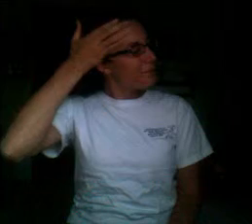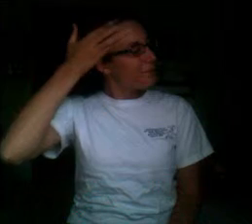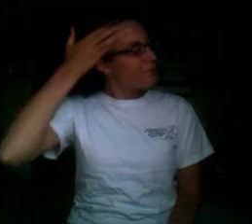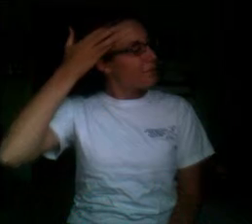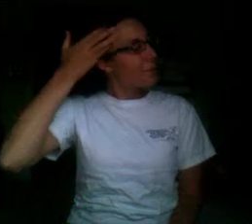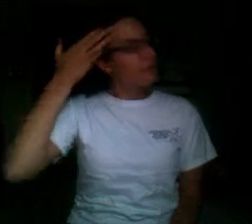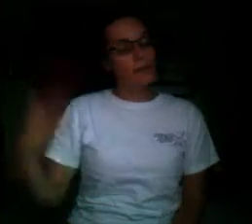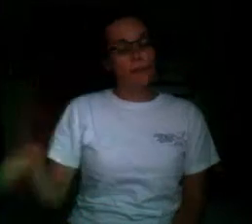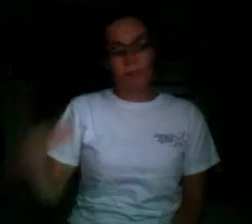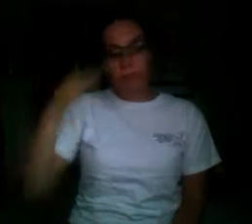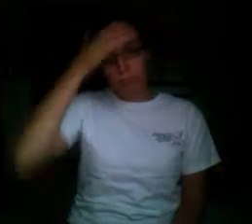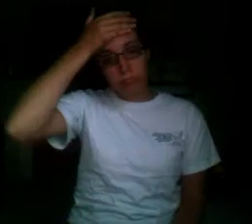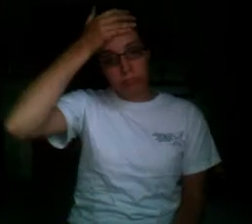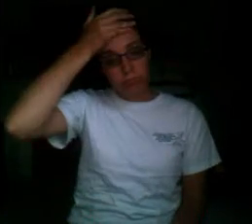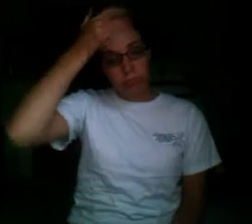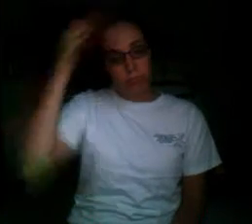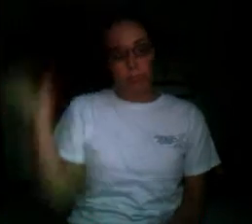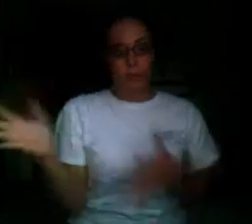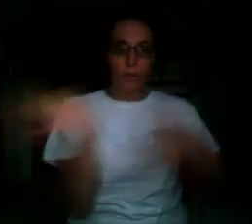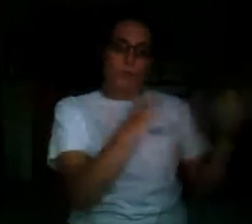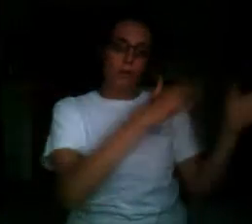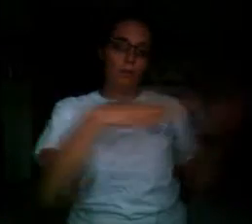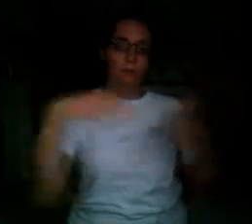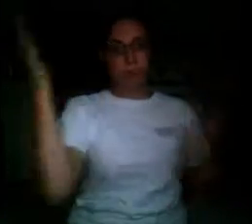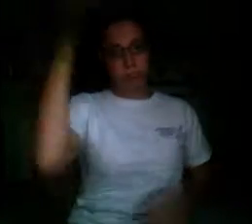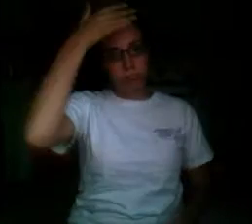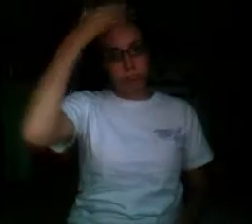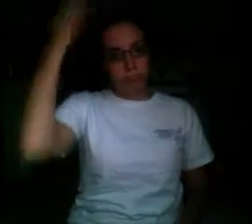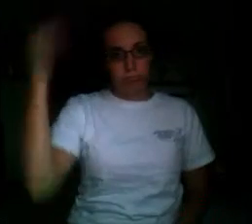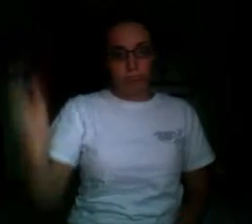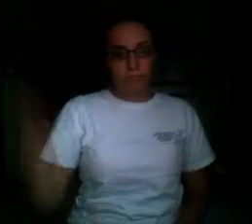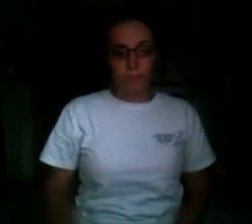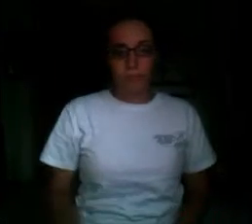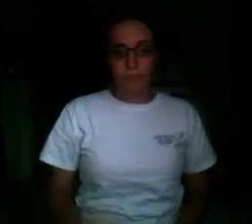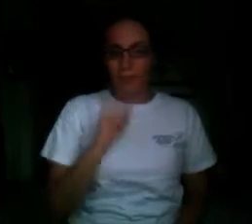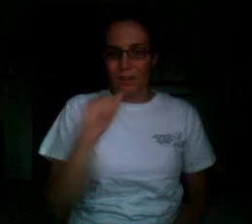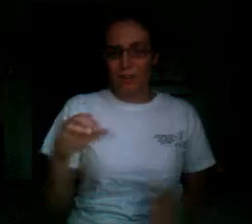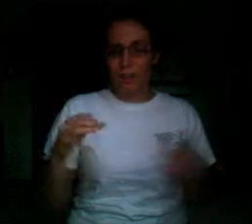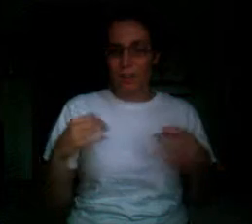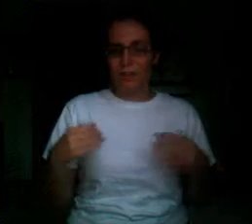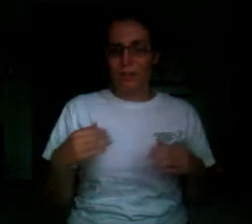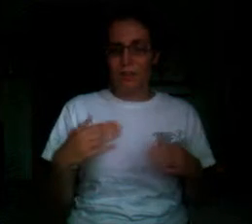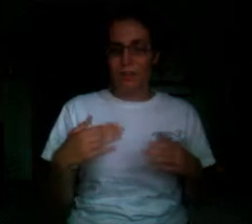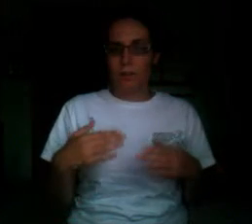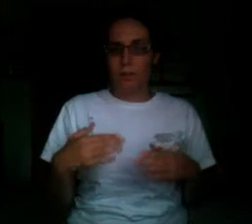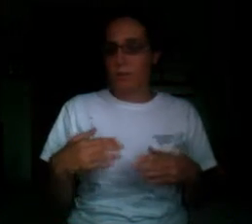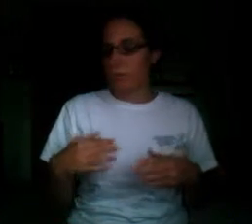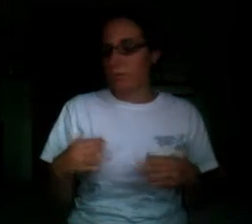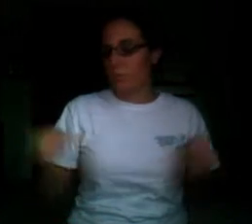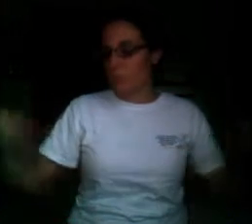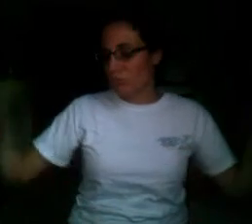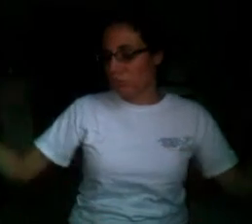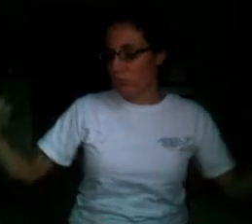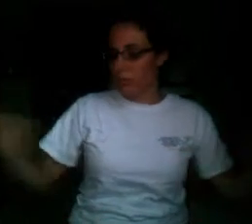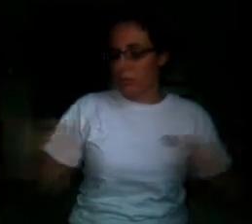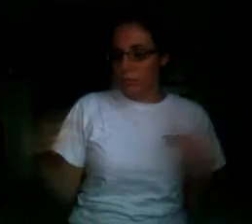end and letting the wind blow through it. "You're not very big nor strong, little half-bite." "I'm going on 14,